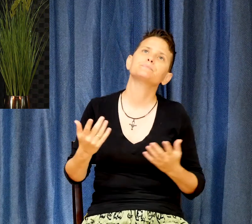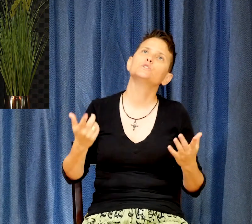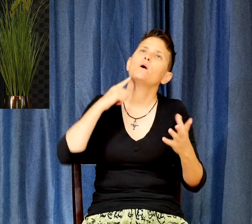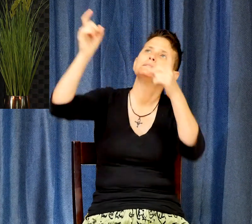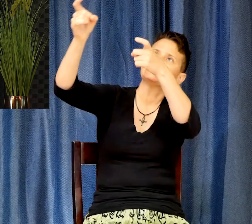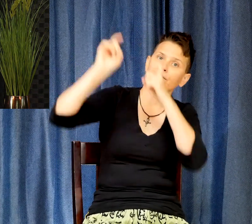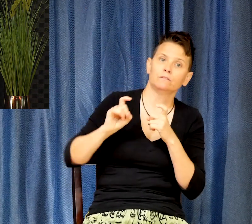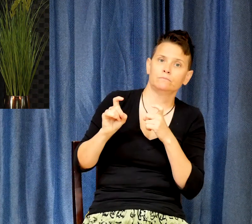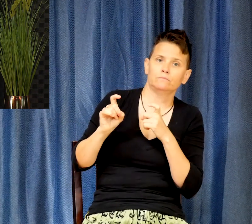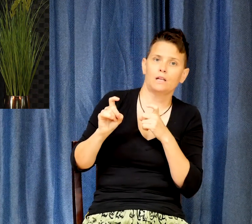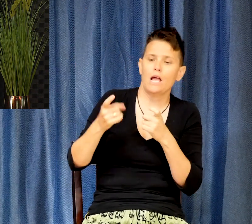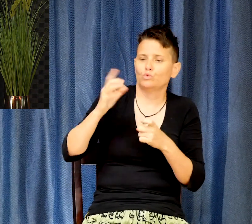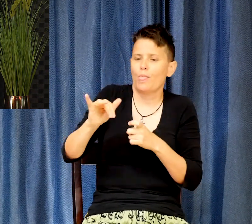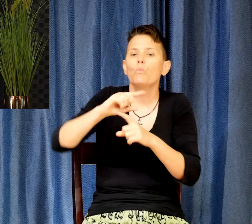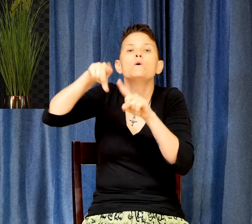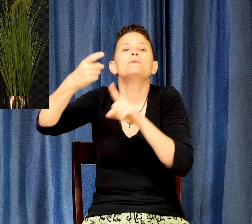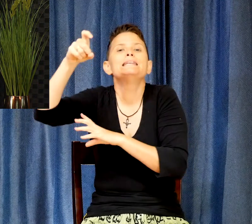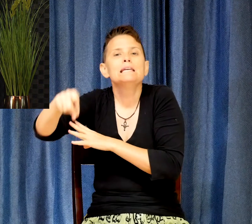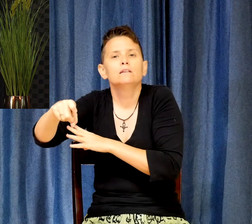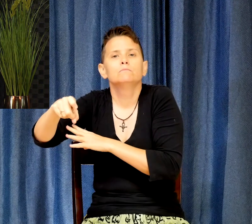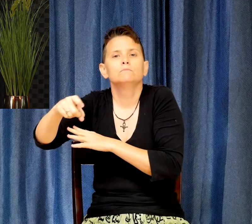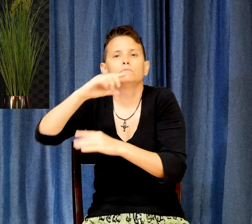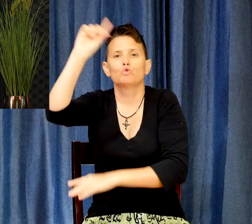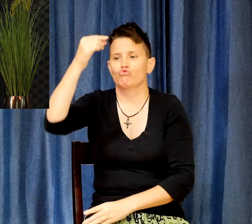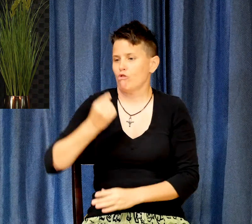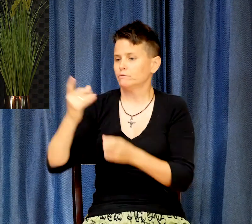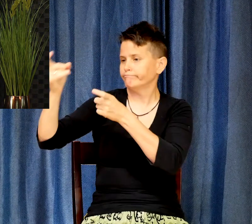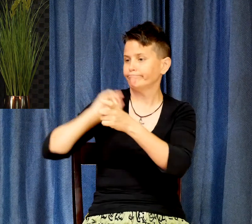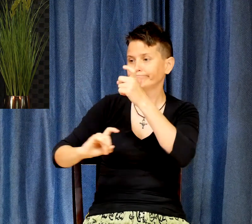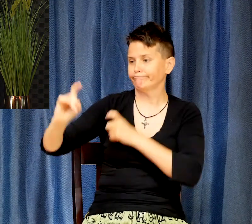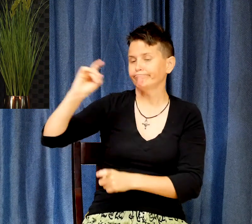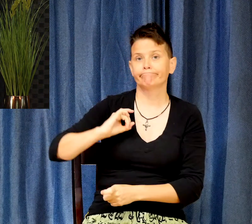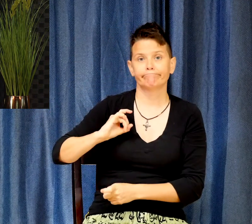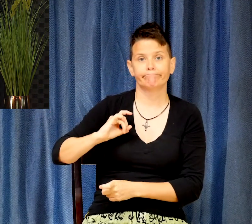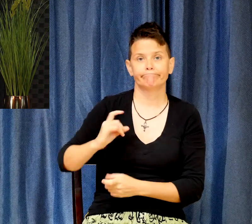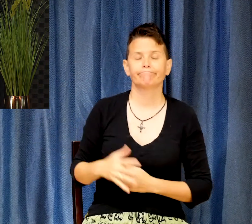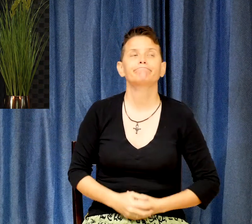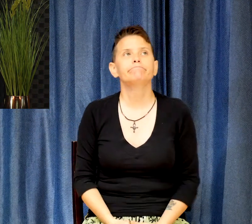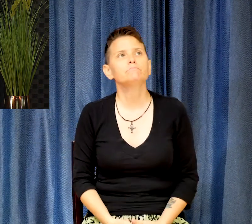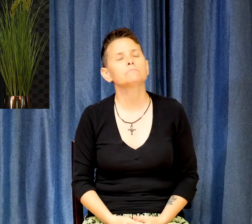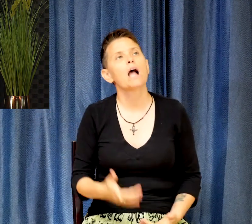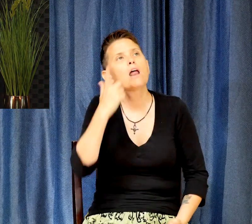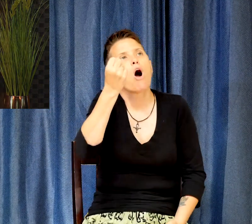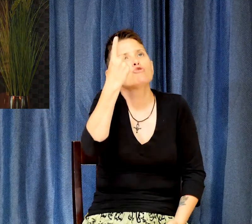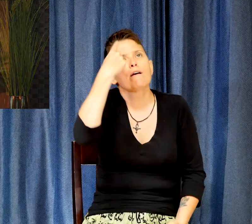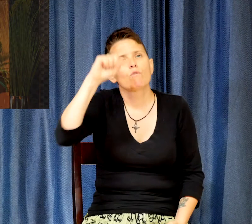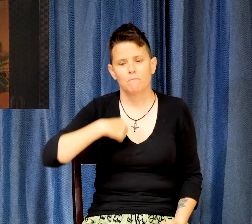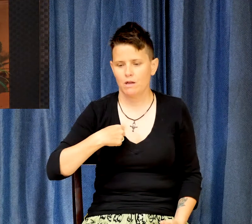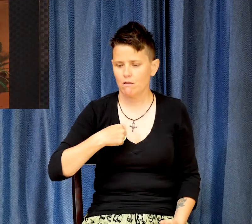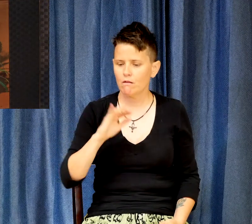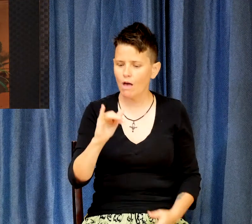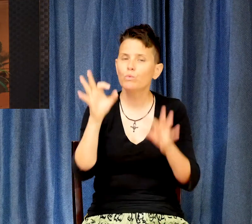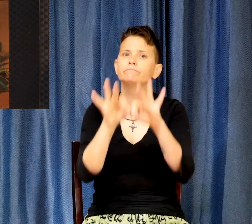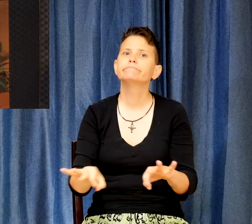lives. And so I've come to realize that for me over the years, that is a key and fundamental place